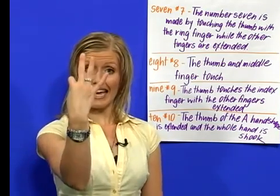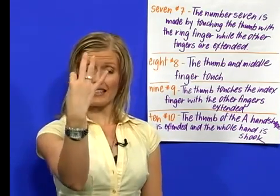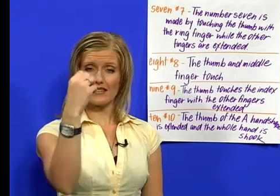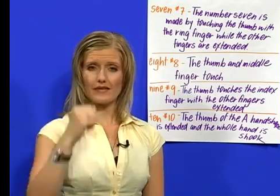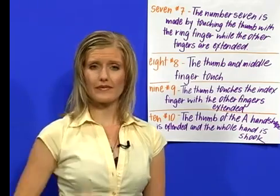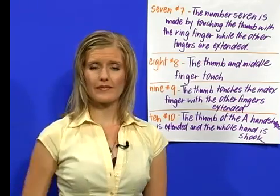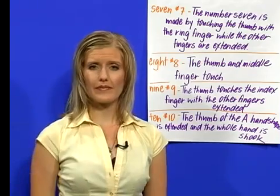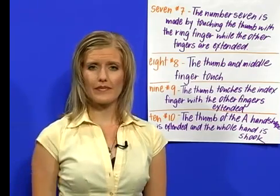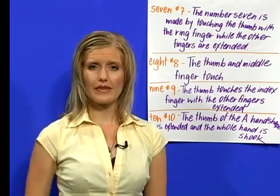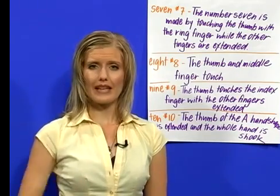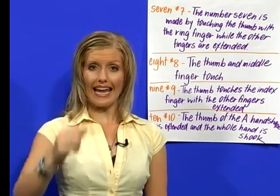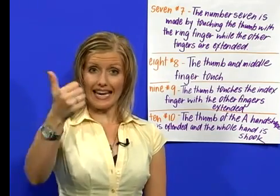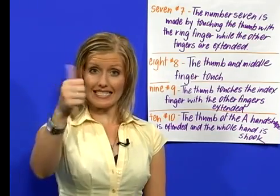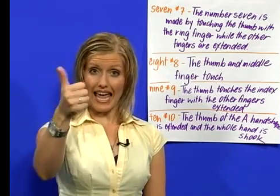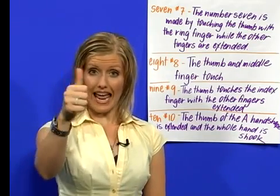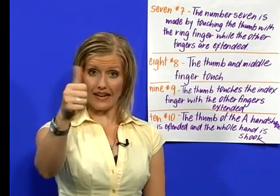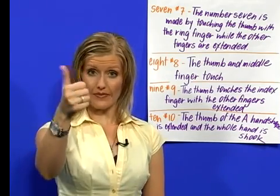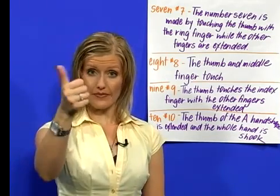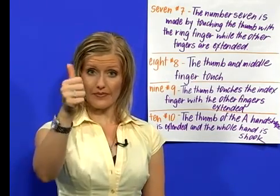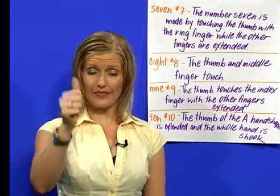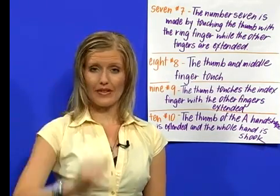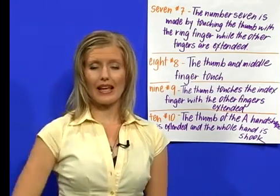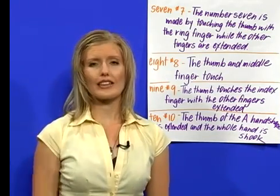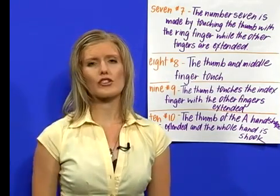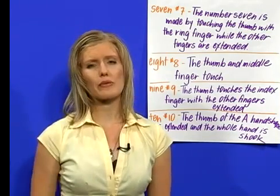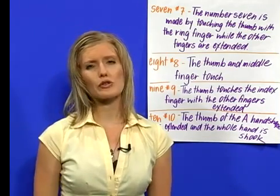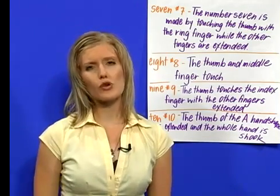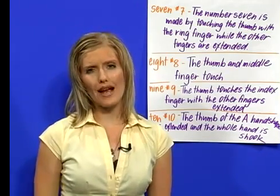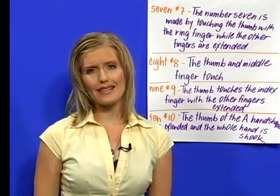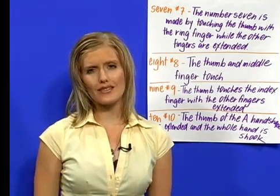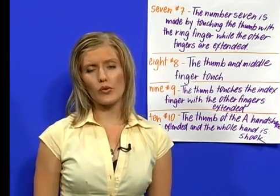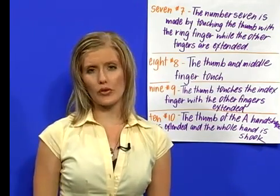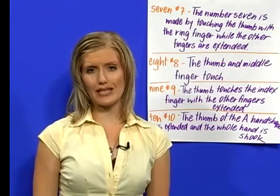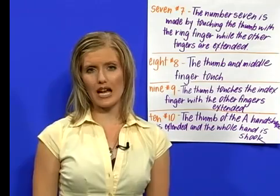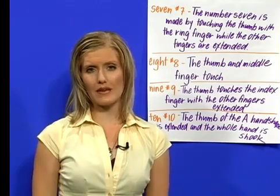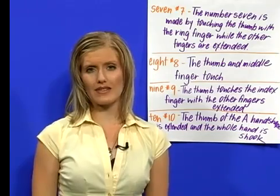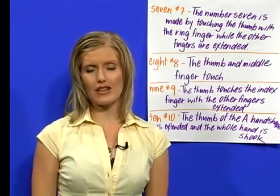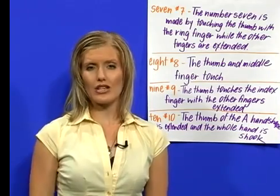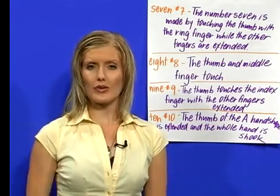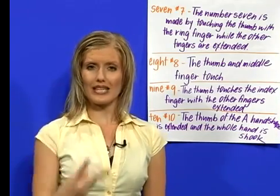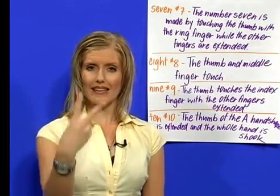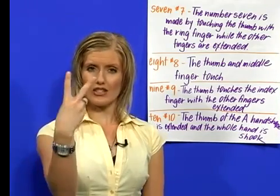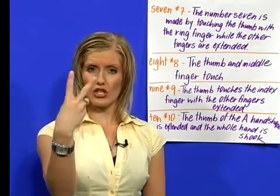9, and 10. And do you remember twice or 3 times? So we take that